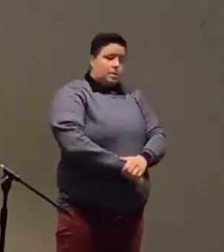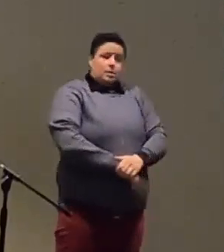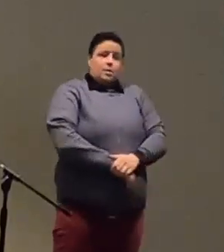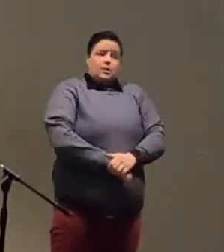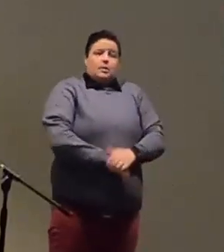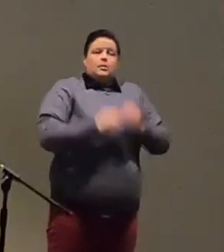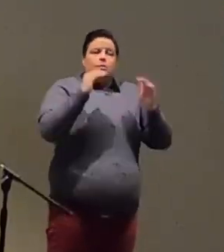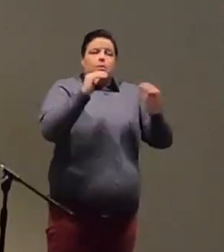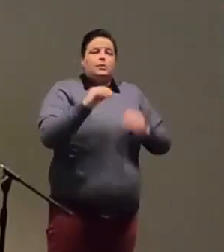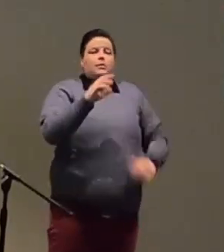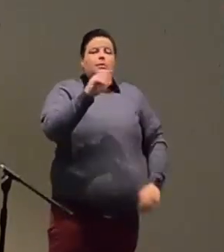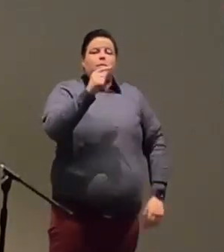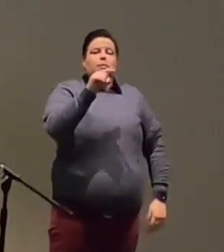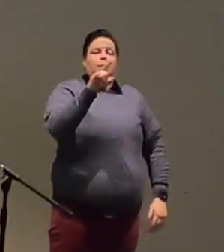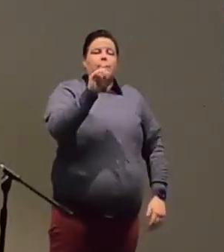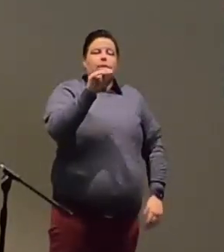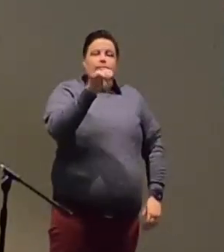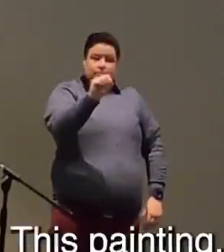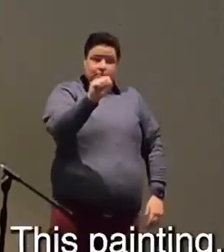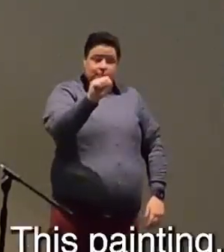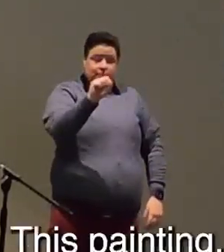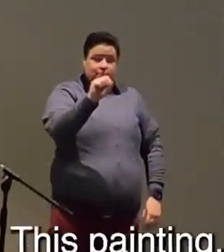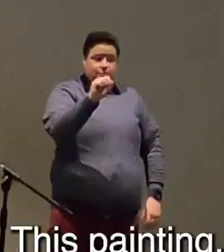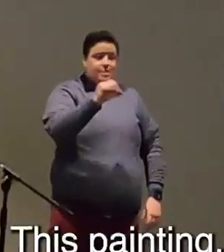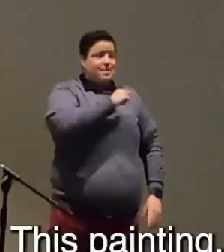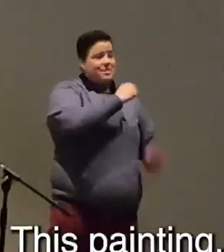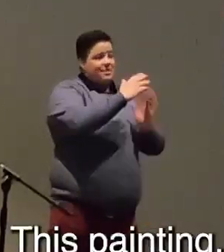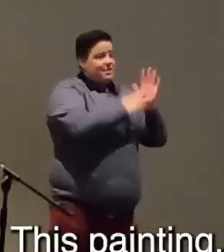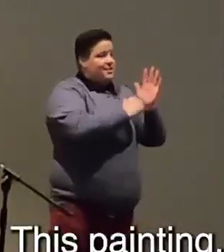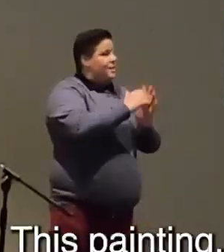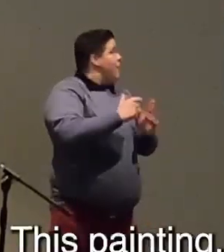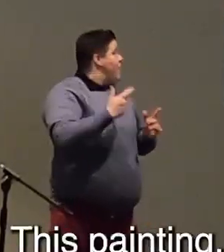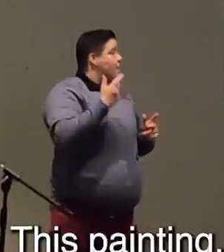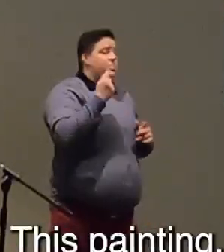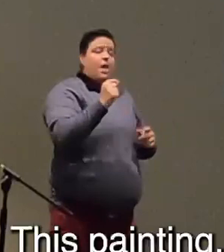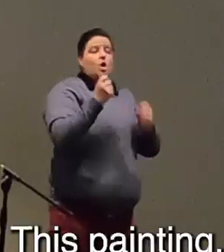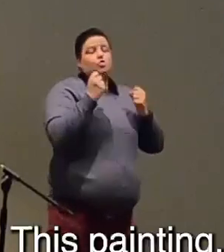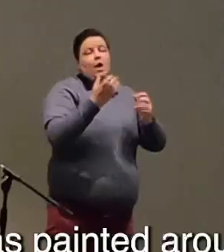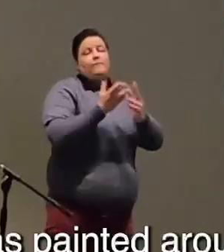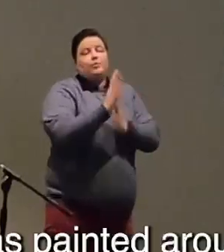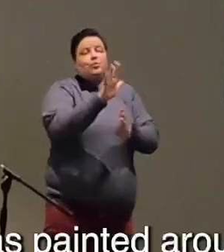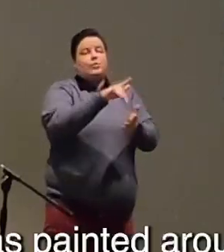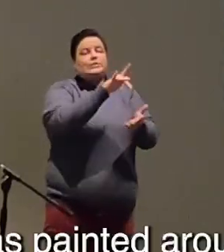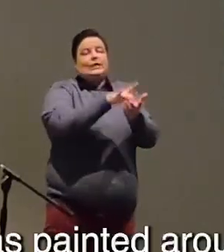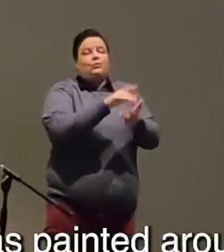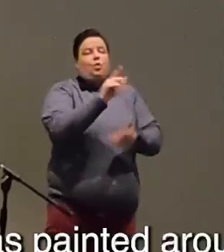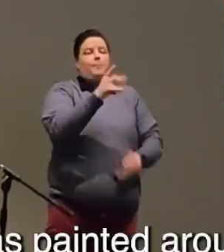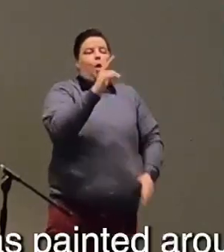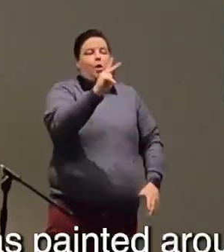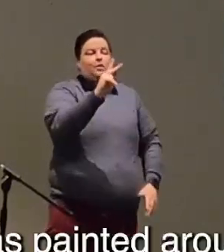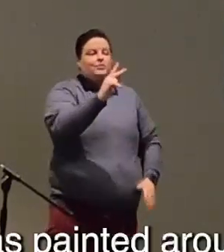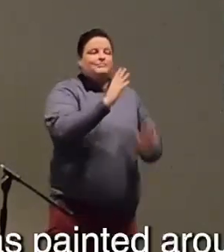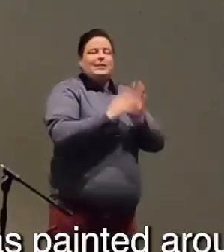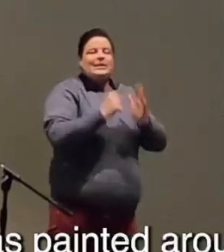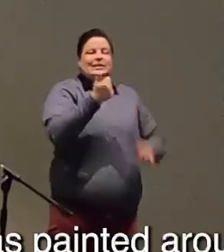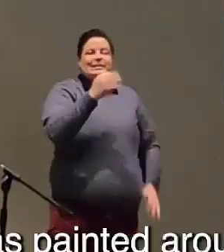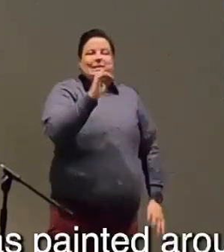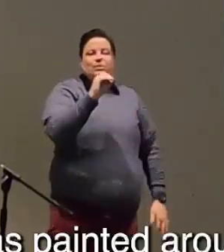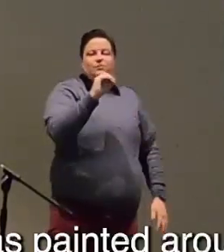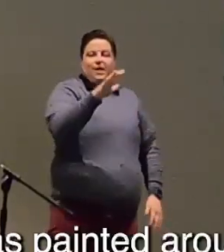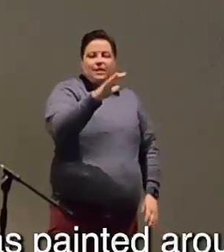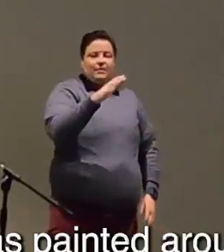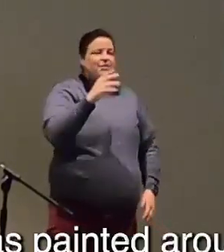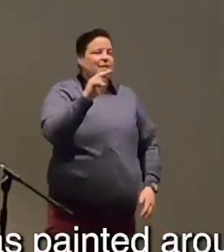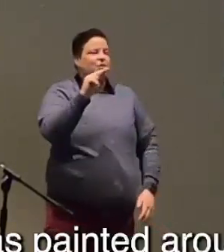So next we're on to William Glacken's. So this painting, titled The Drive, Central Park, was painted around 1905 and depicts